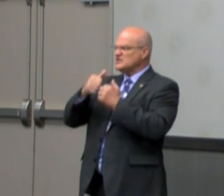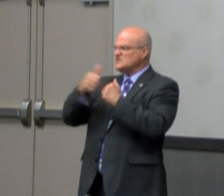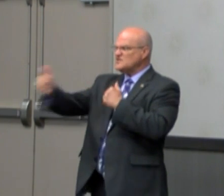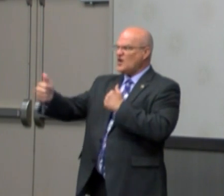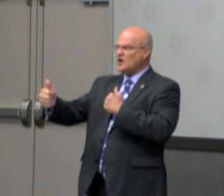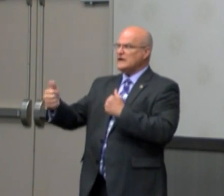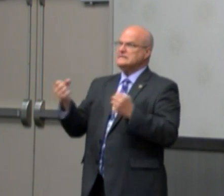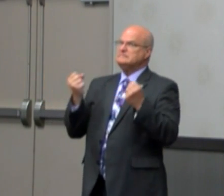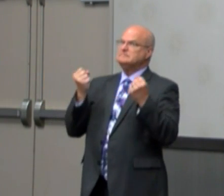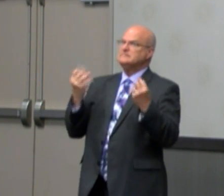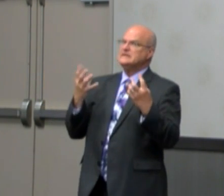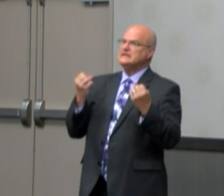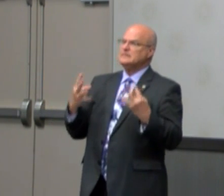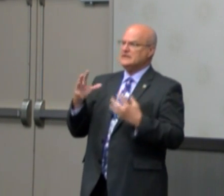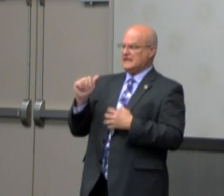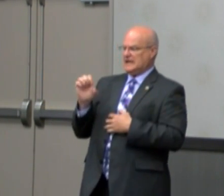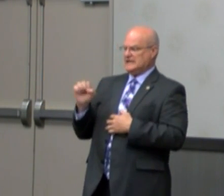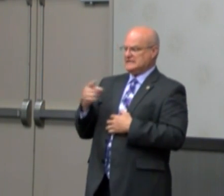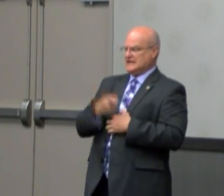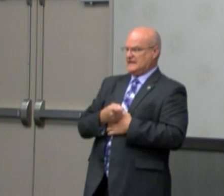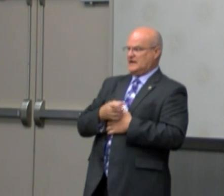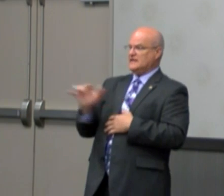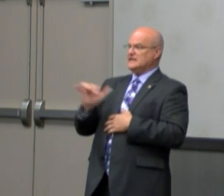Have quite a few cases there.